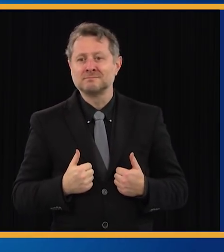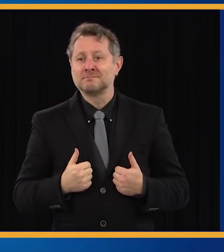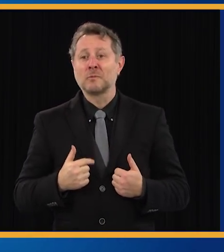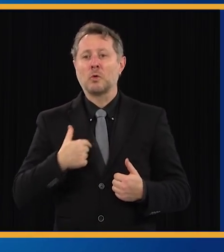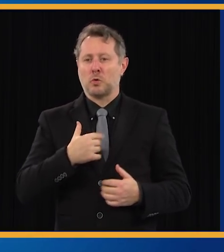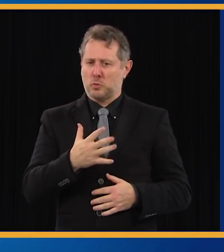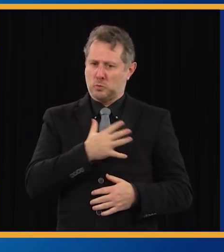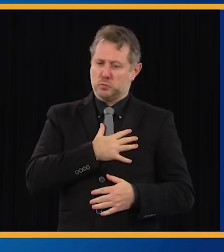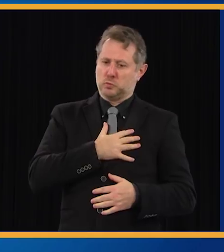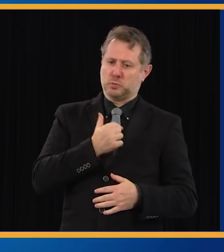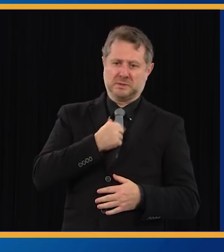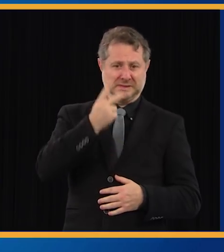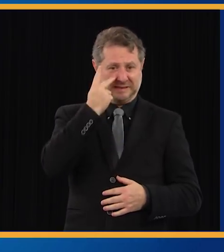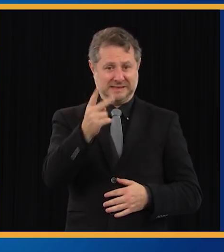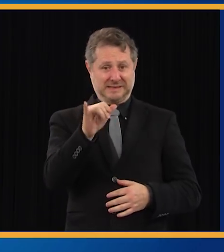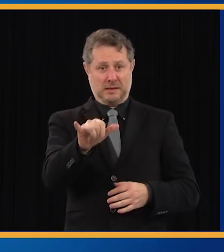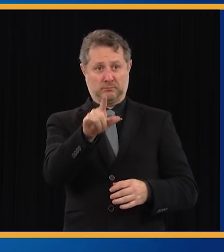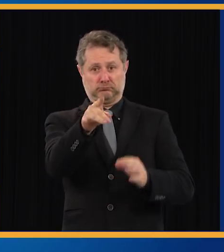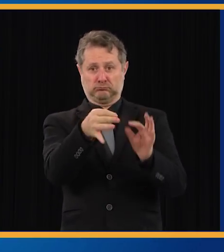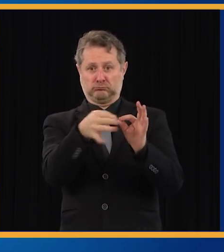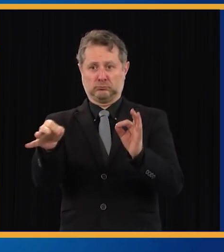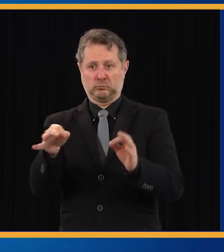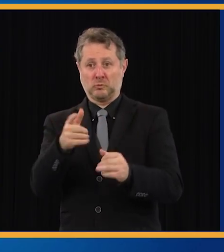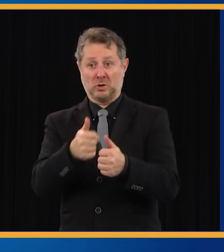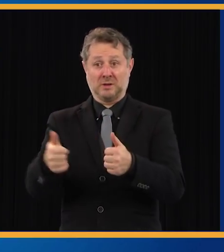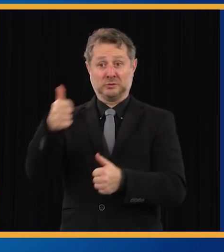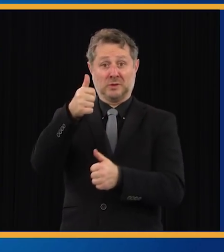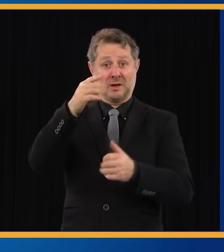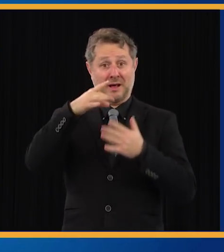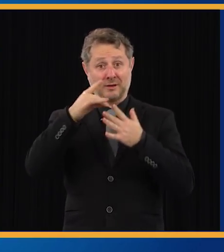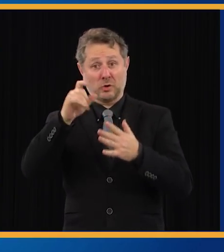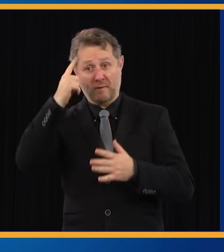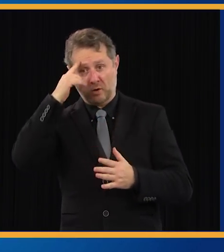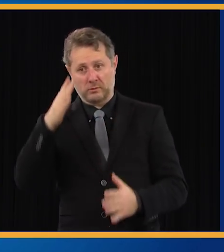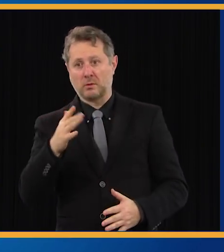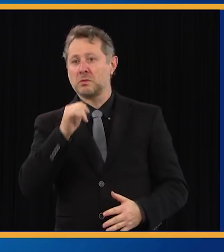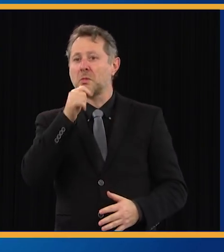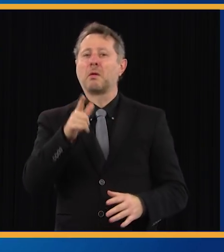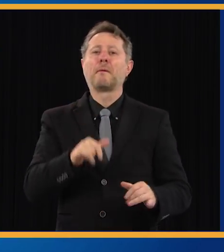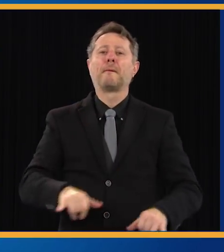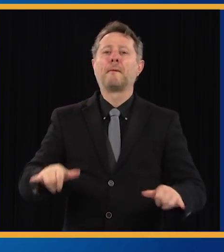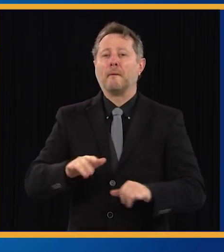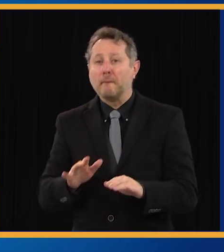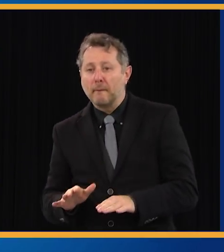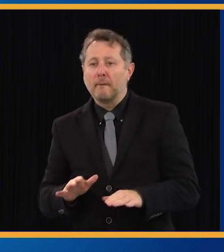my heart to see an elected official who is not a typical politician.